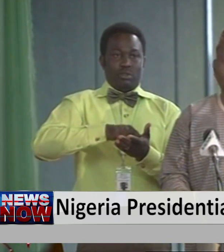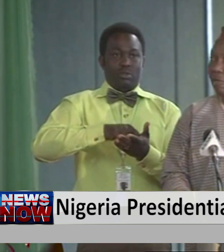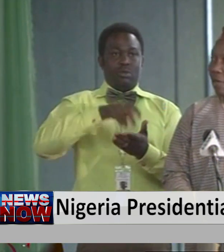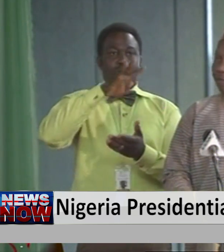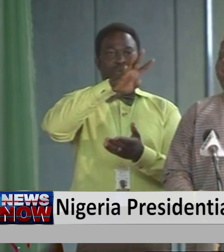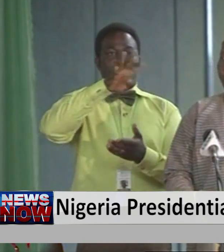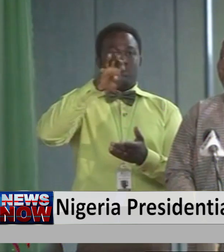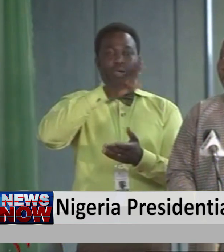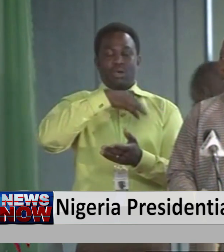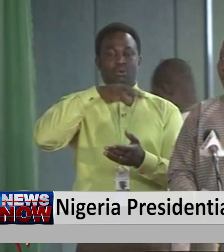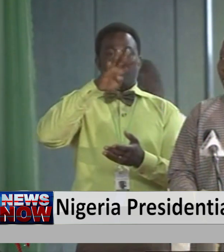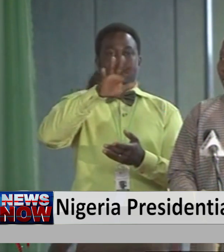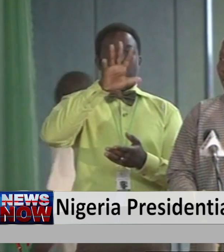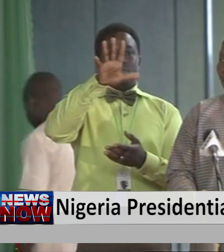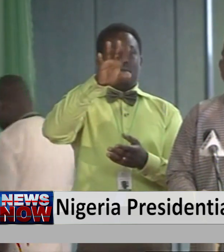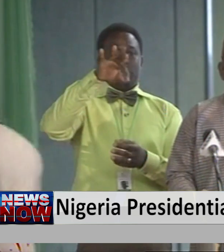309,445 votes.